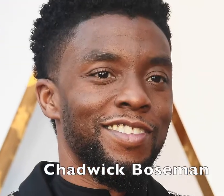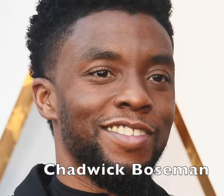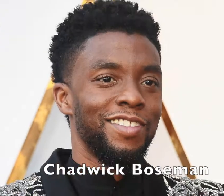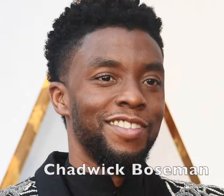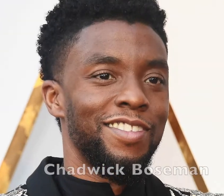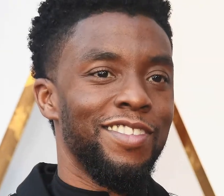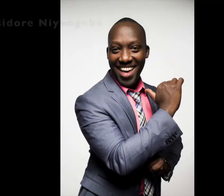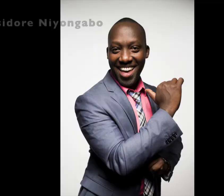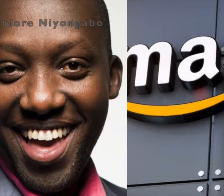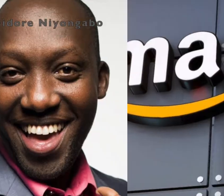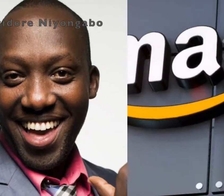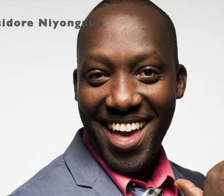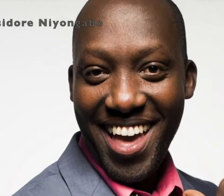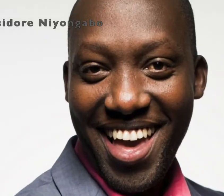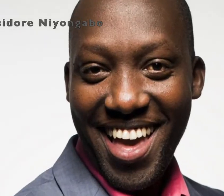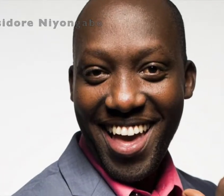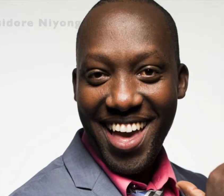here. Watch. The champ is here.